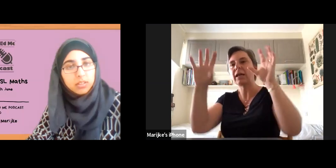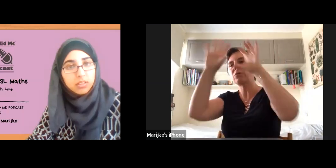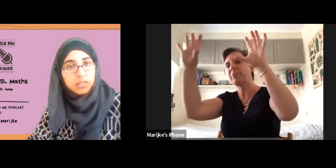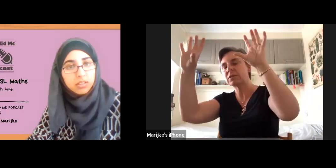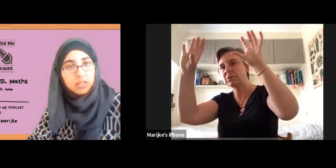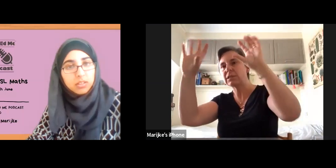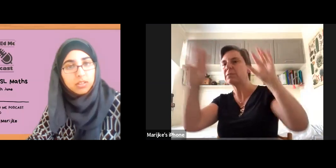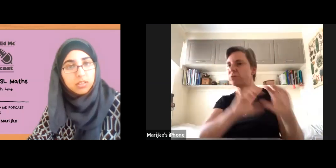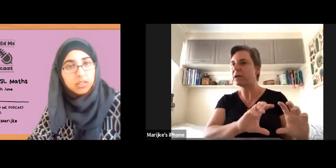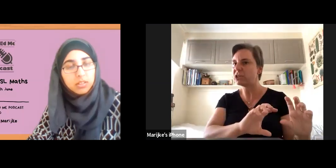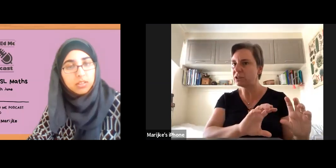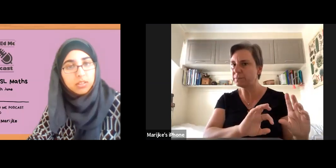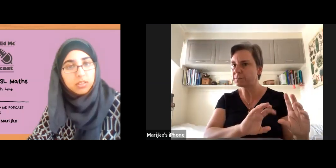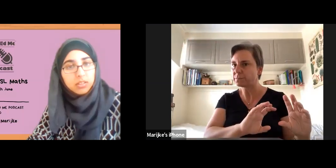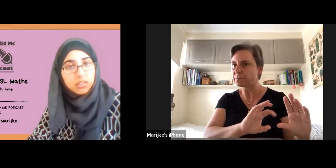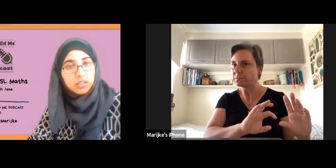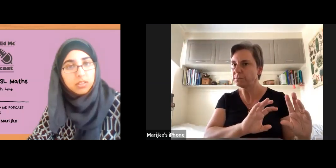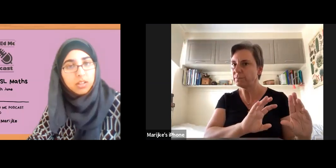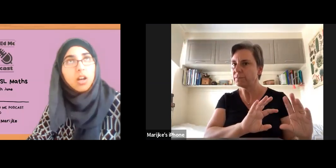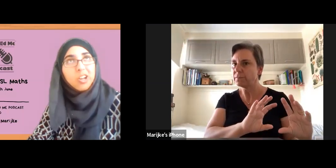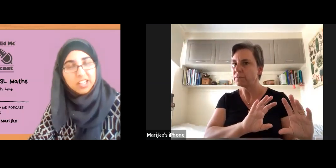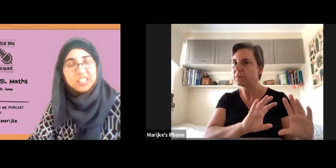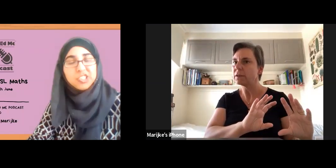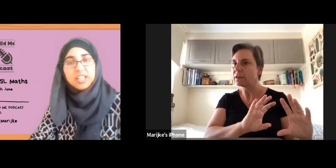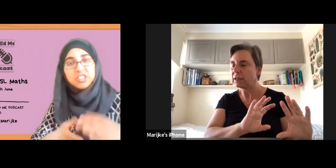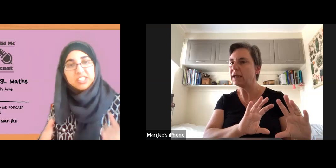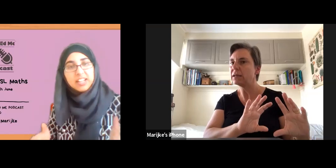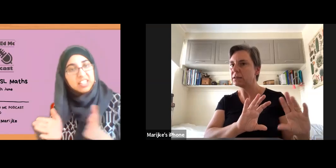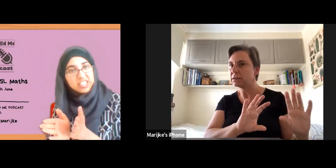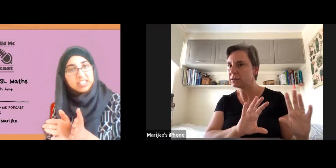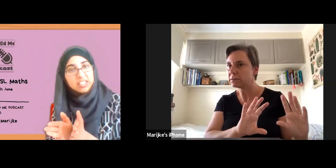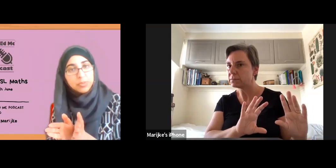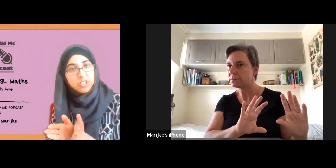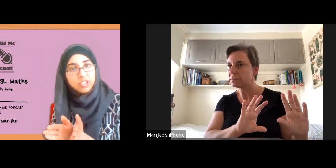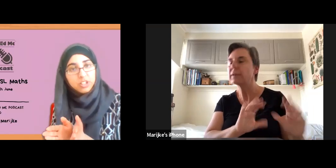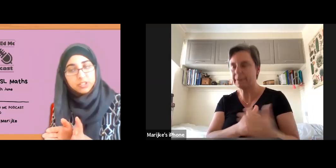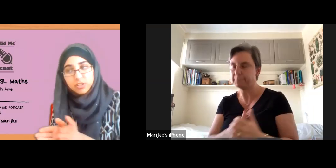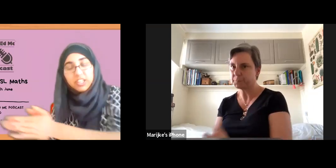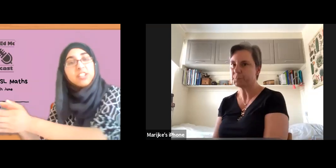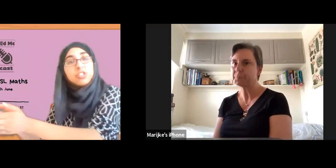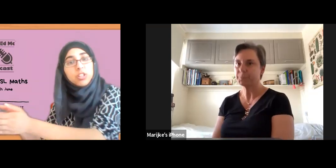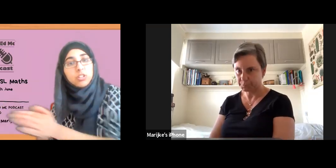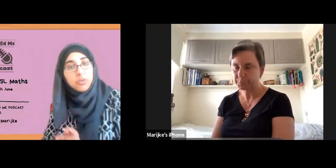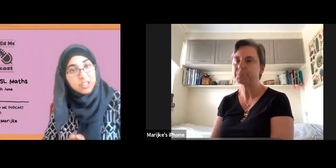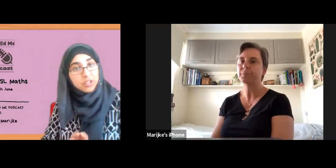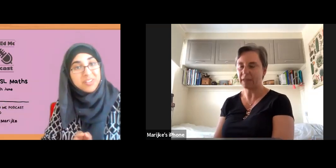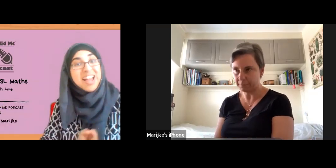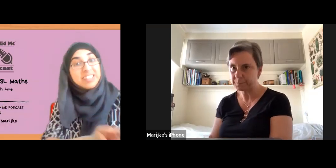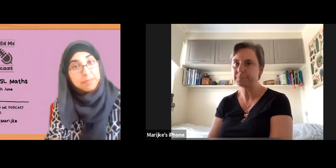grammar school system and vocational. Okay, so you get to decide at a certain age whether you're going to go into the vocational route or whether you want to go academic